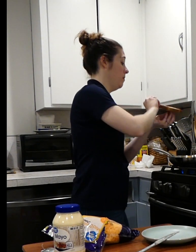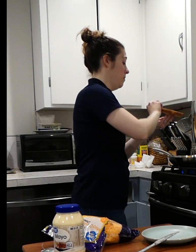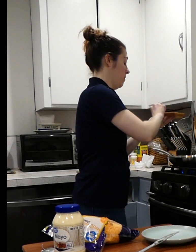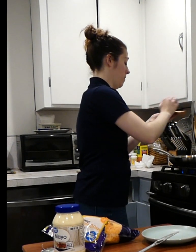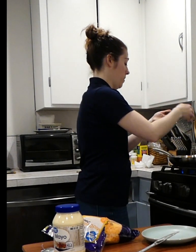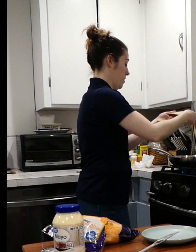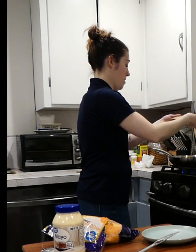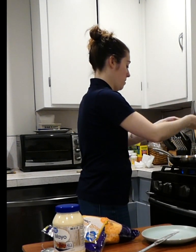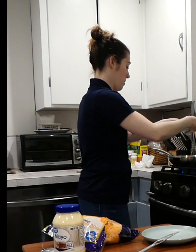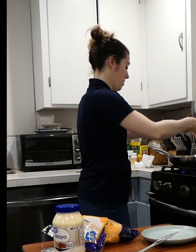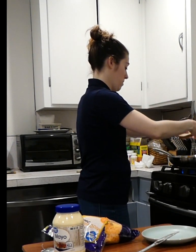Okay.